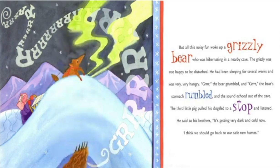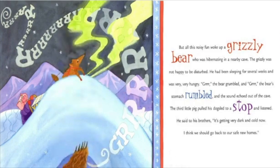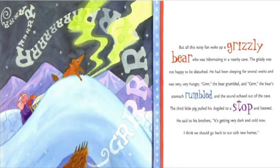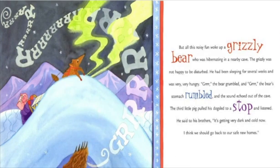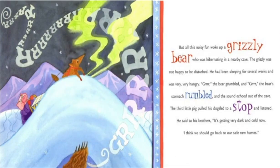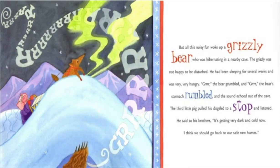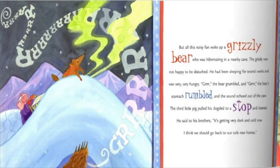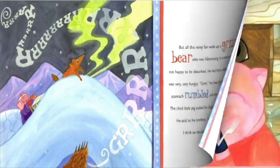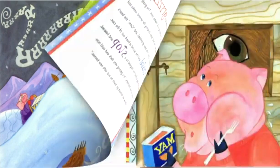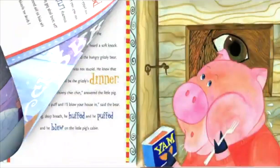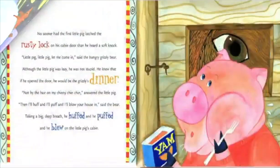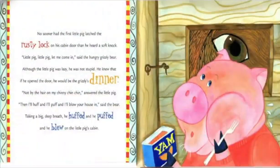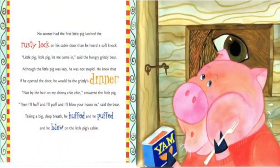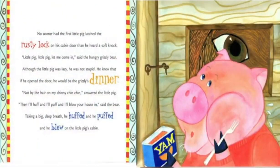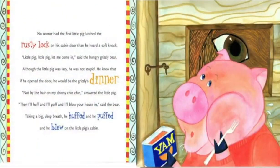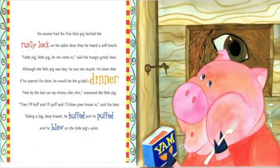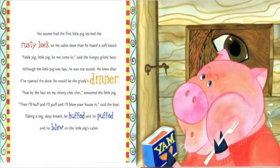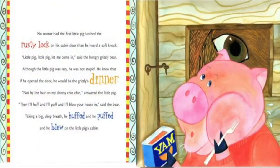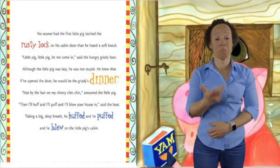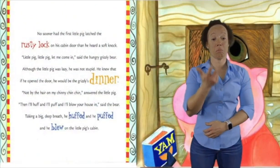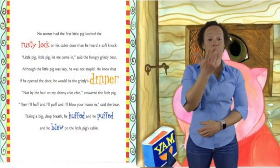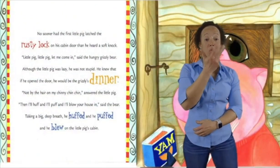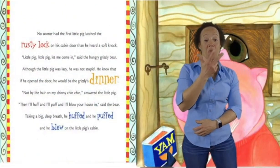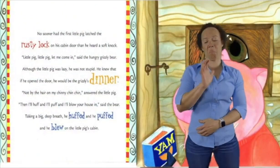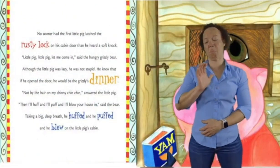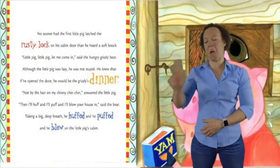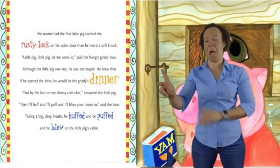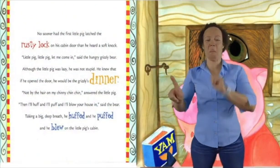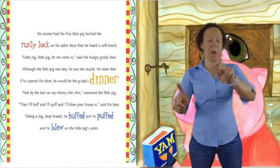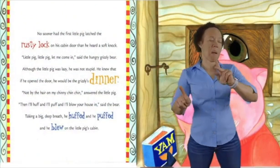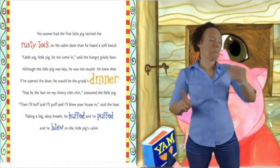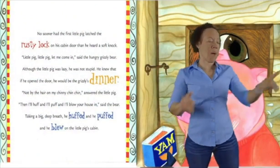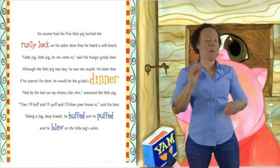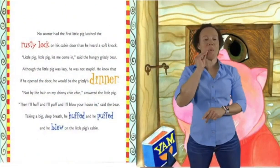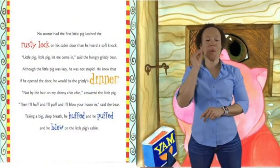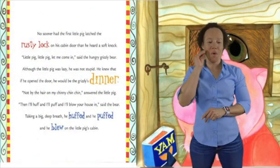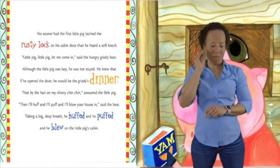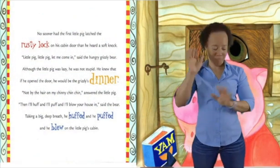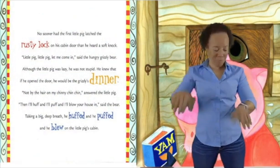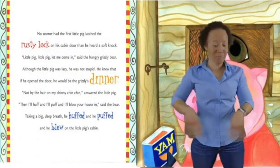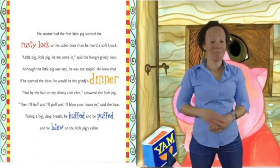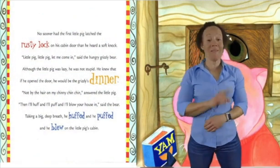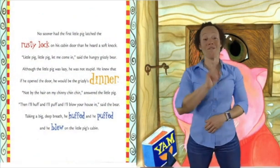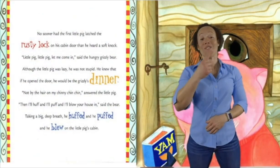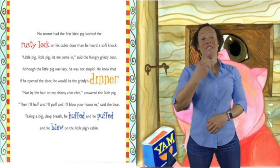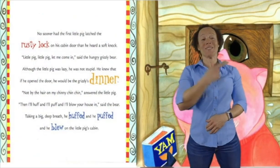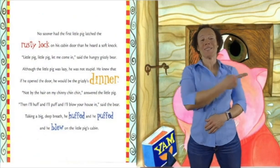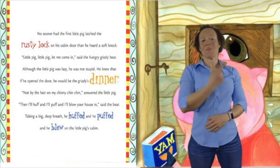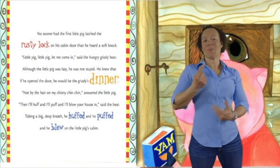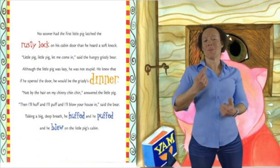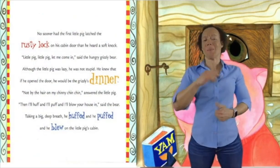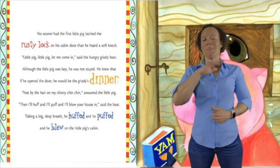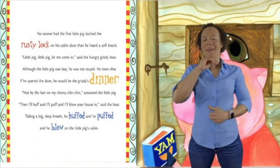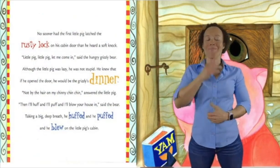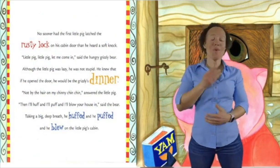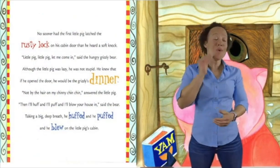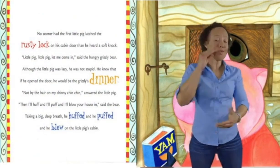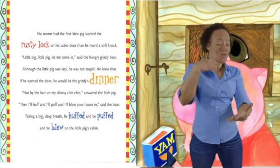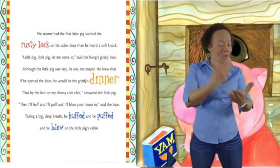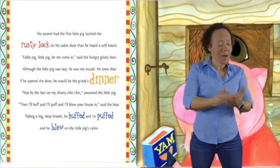think we should go back to our safe new homes." No sooner had the first little pig latched the rusty lock on